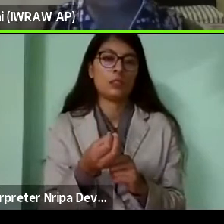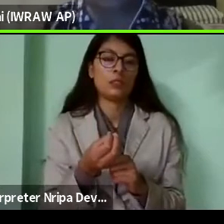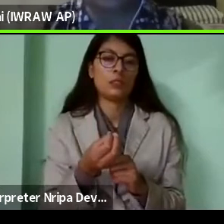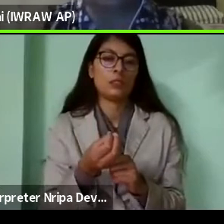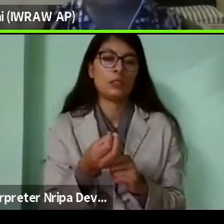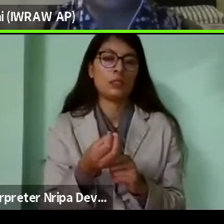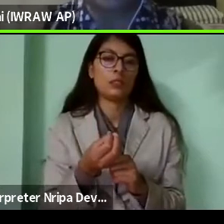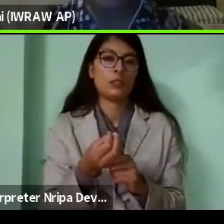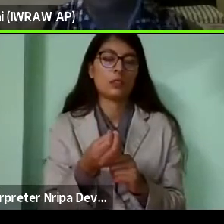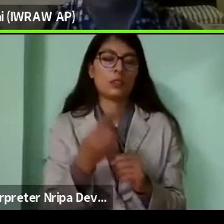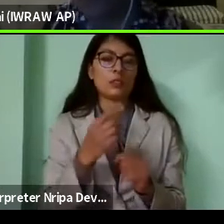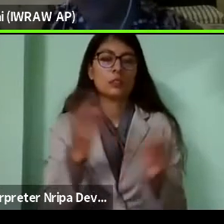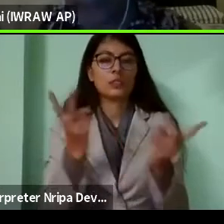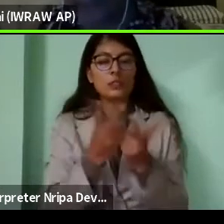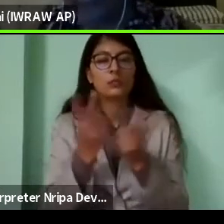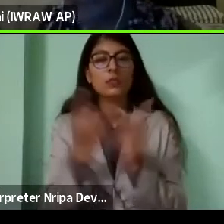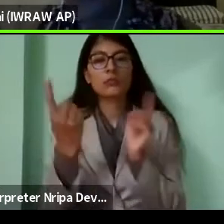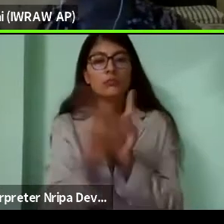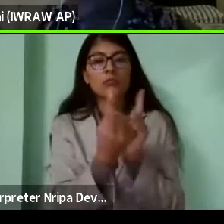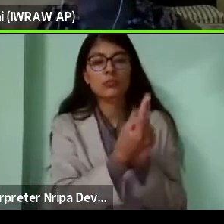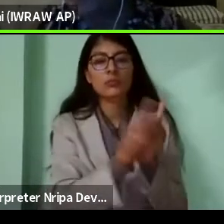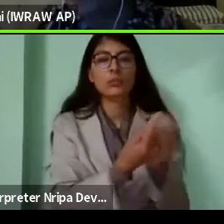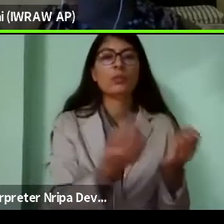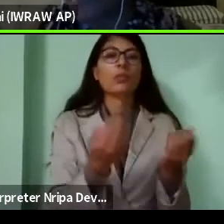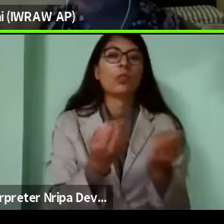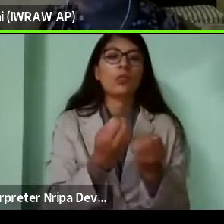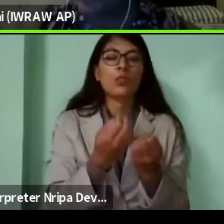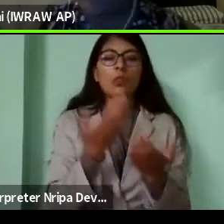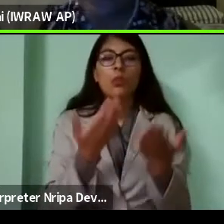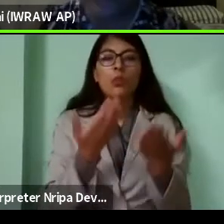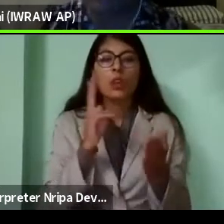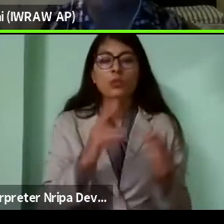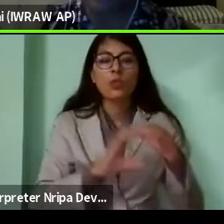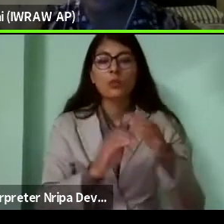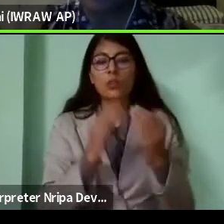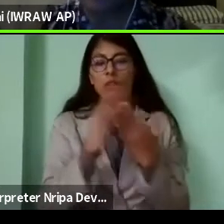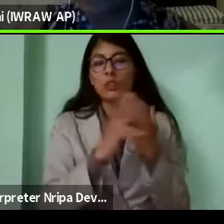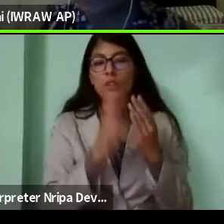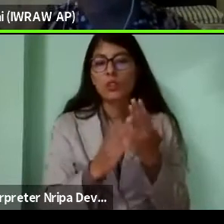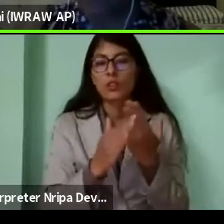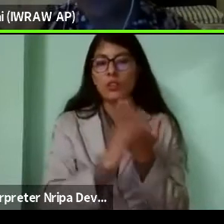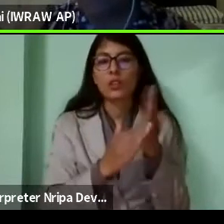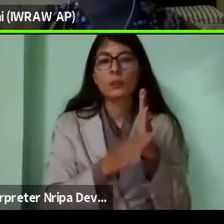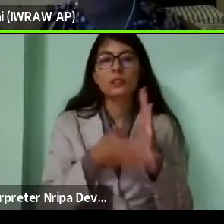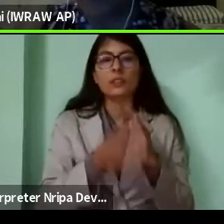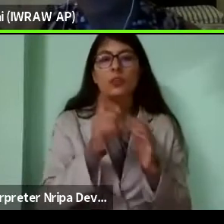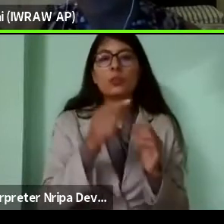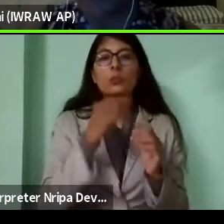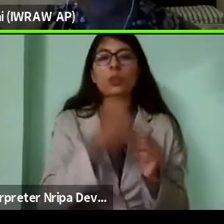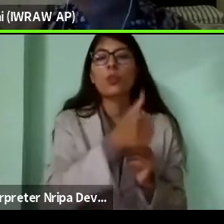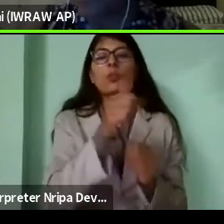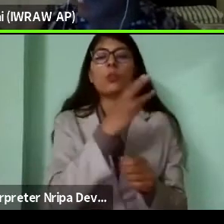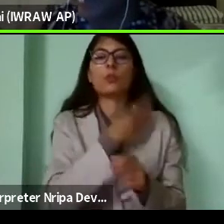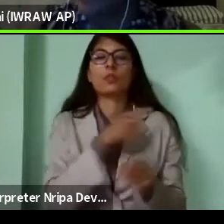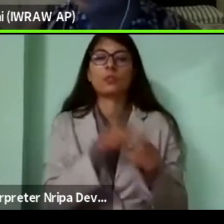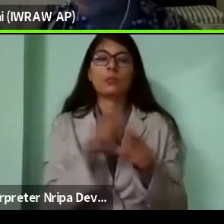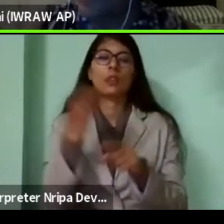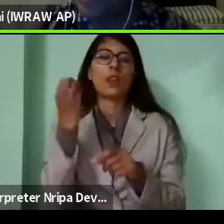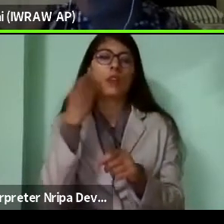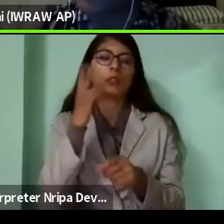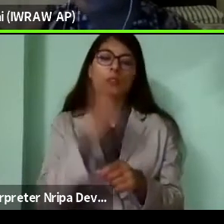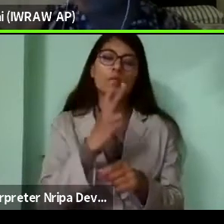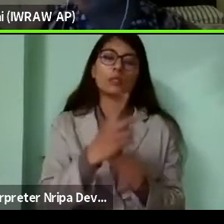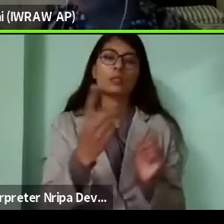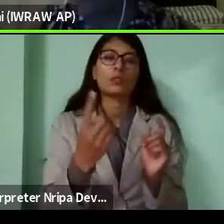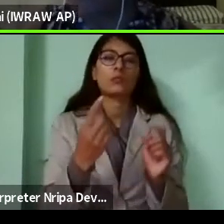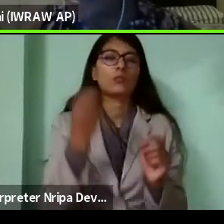face the same situation if the committee goes on this vein. So I think there were some other fellow